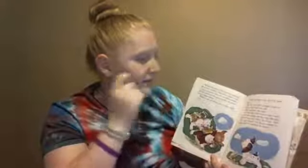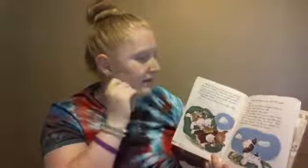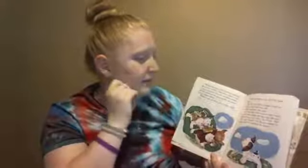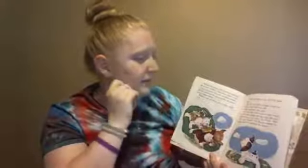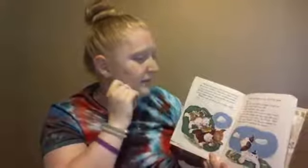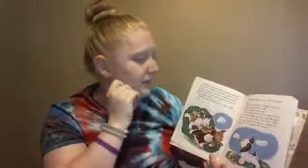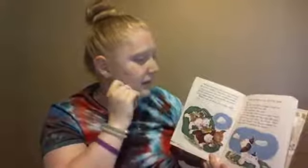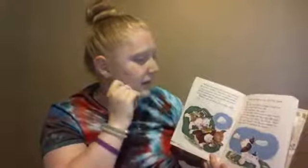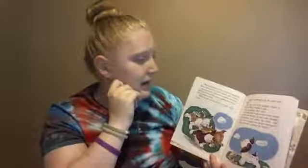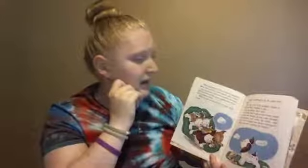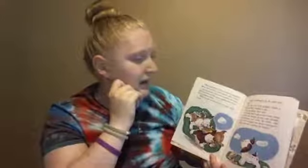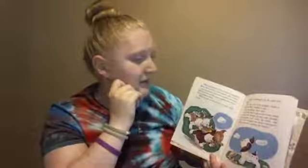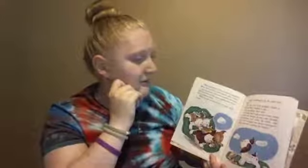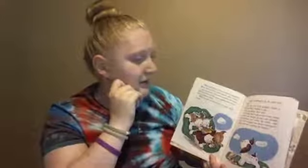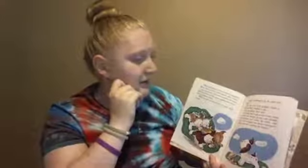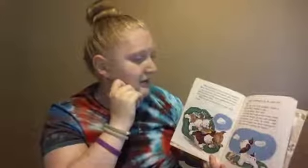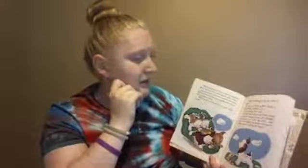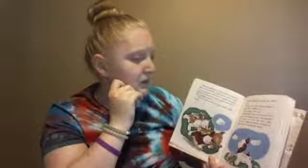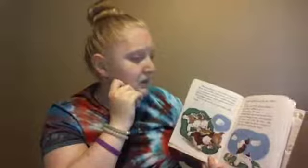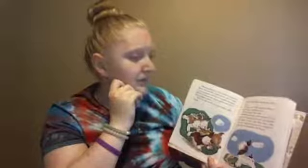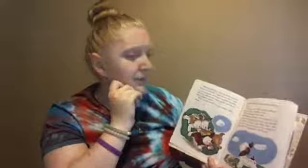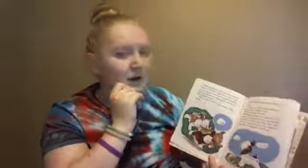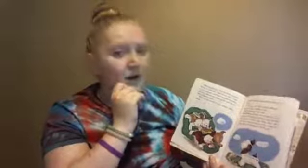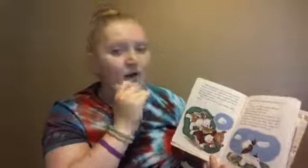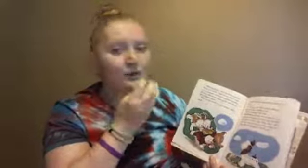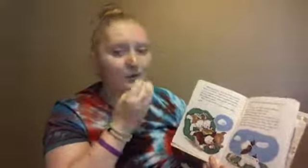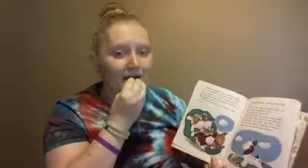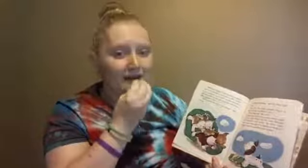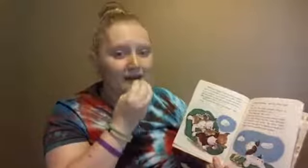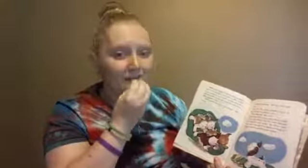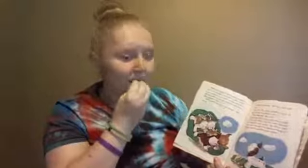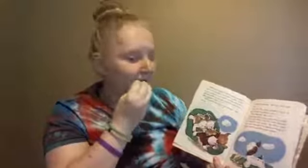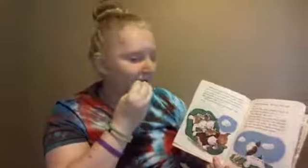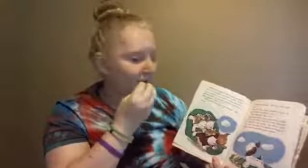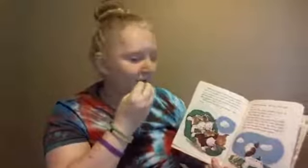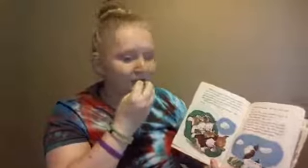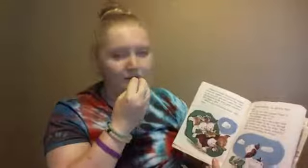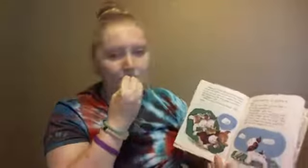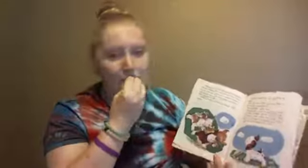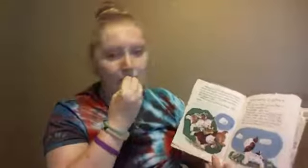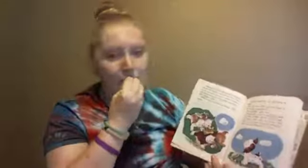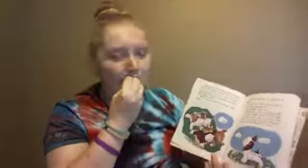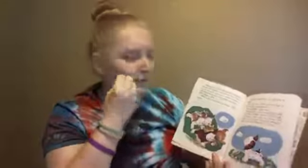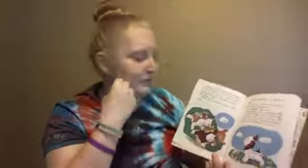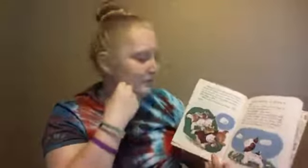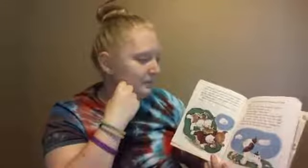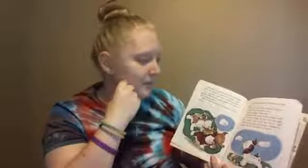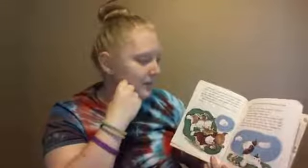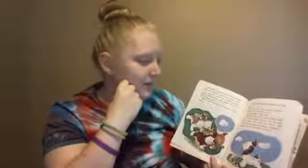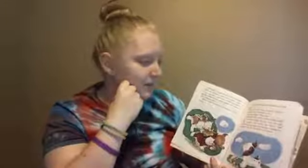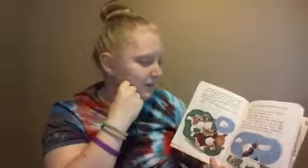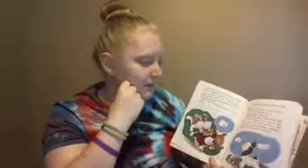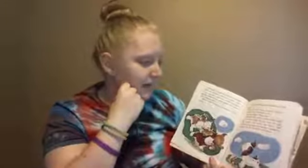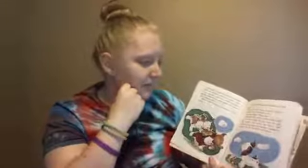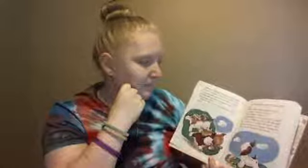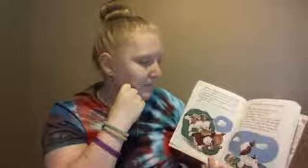sniff, and they smelled it too. Rice pudding, so food, they said,